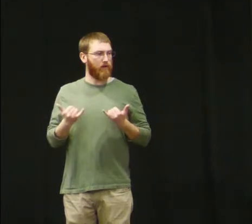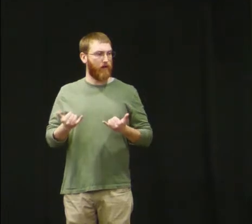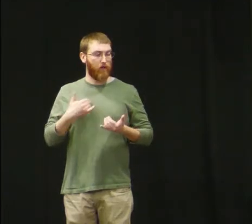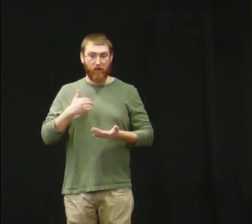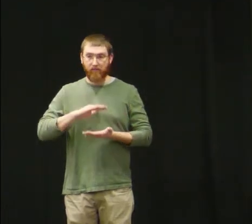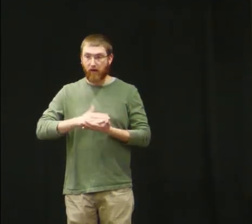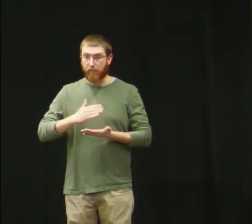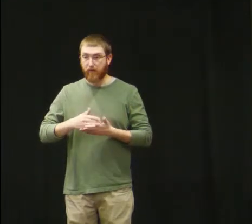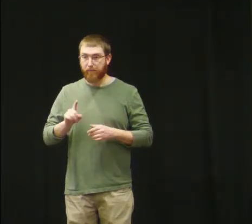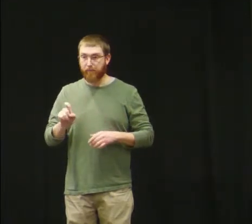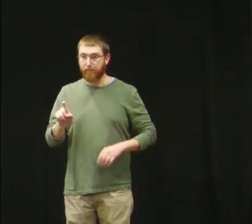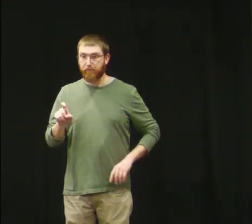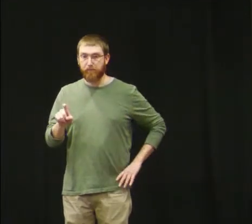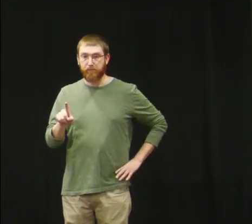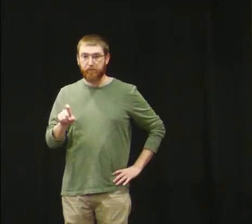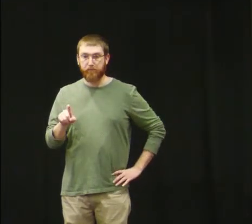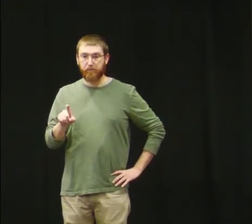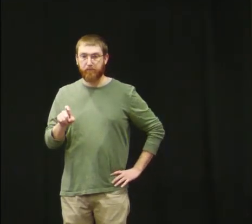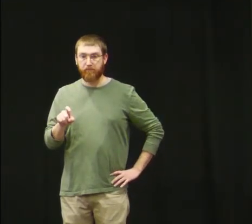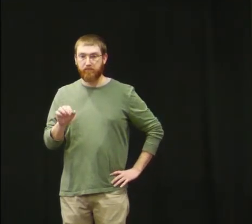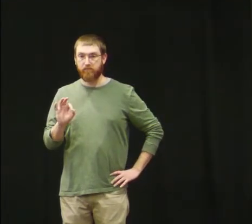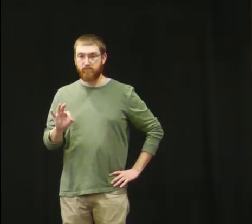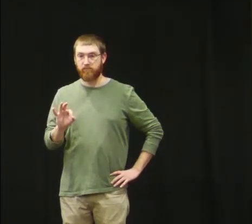computer available?